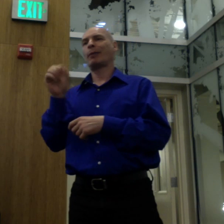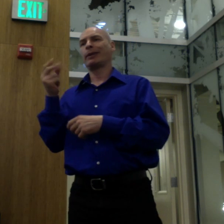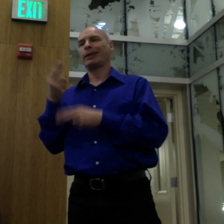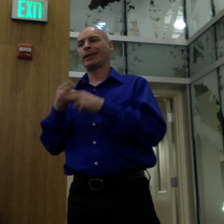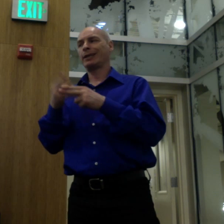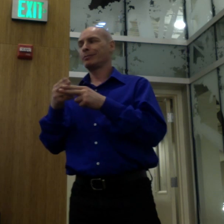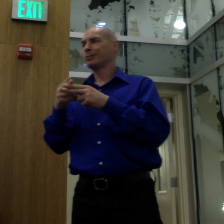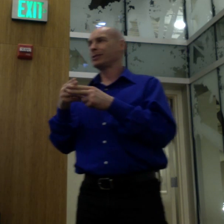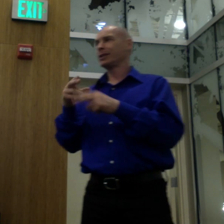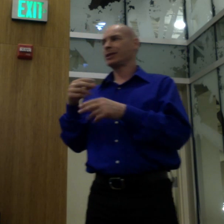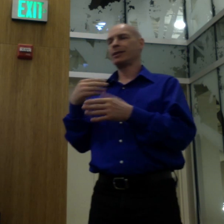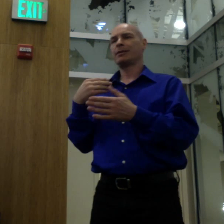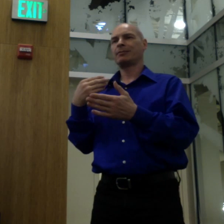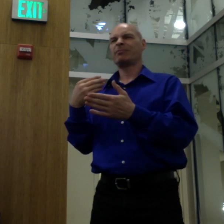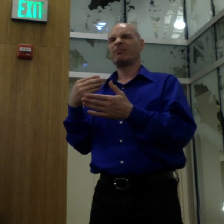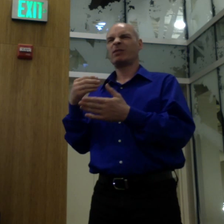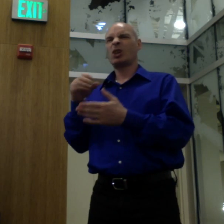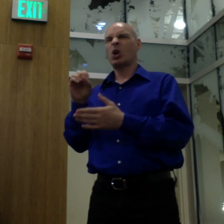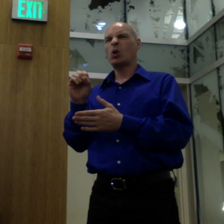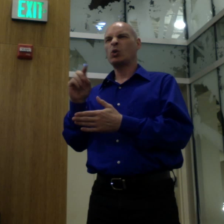I would give that maybe,